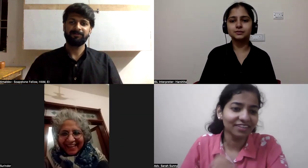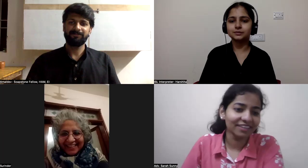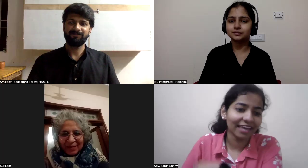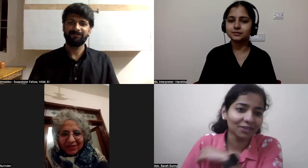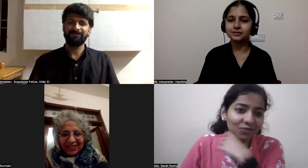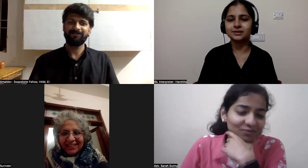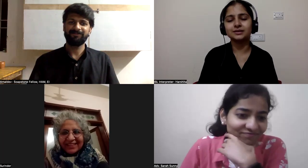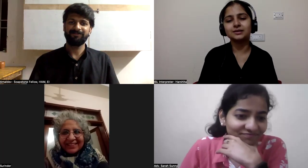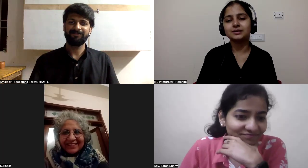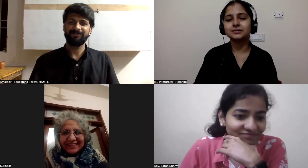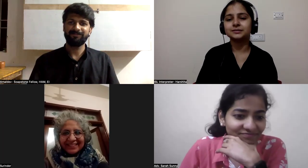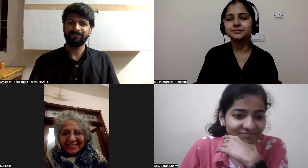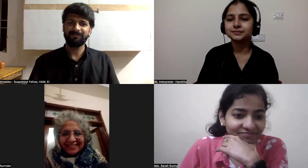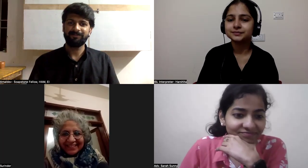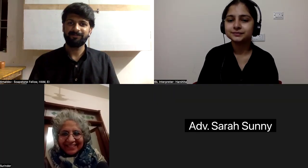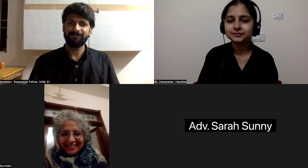and Amarji?